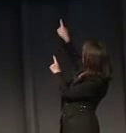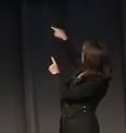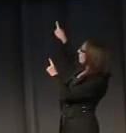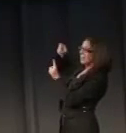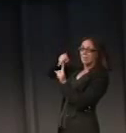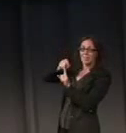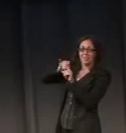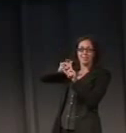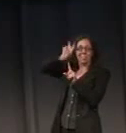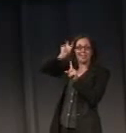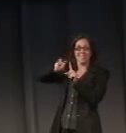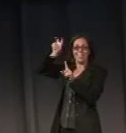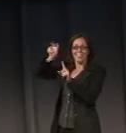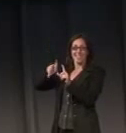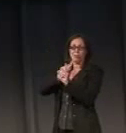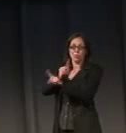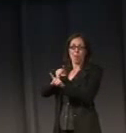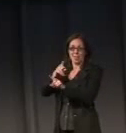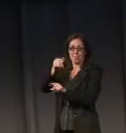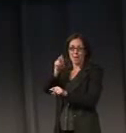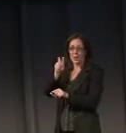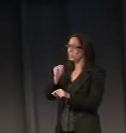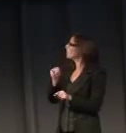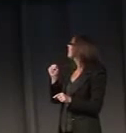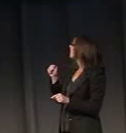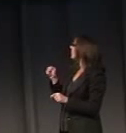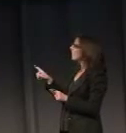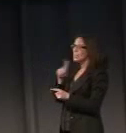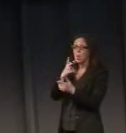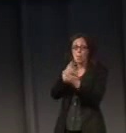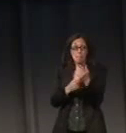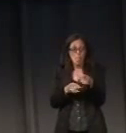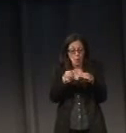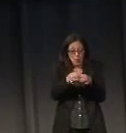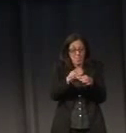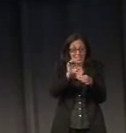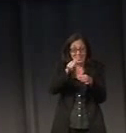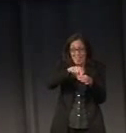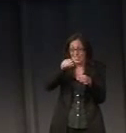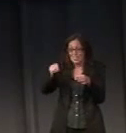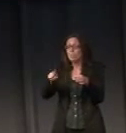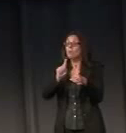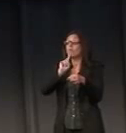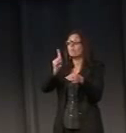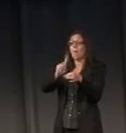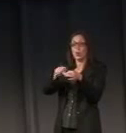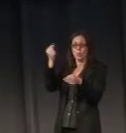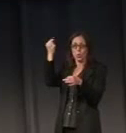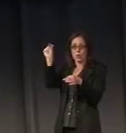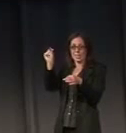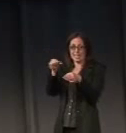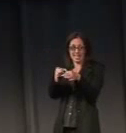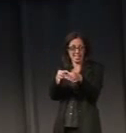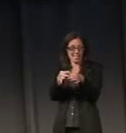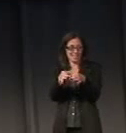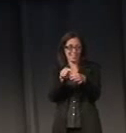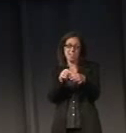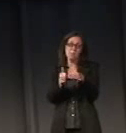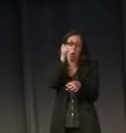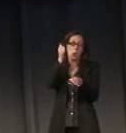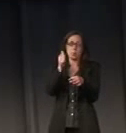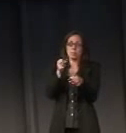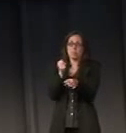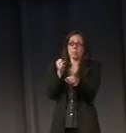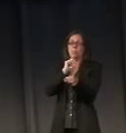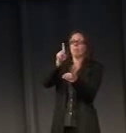the neurophysiology, both these cells respond optimally to green. And they happen to sit right next to each other. We